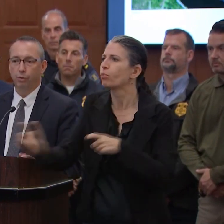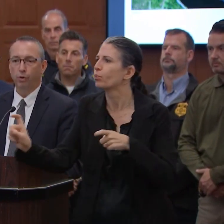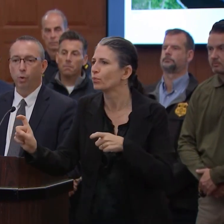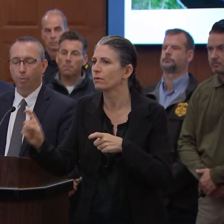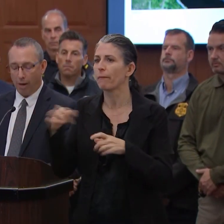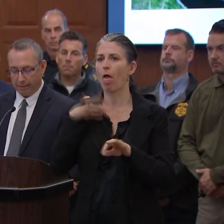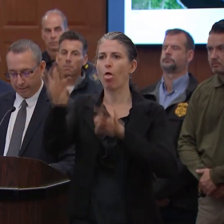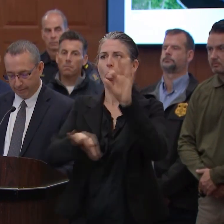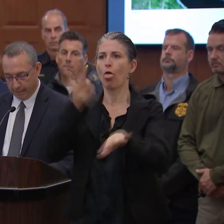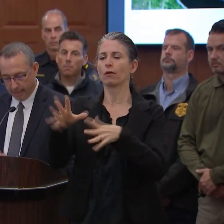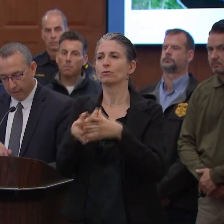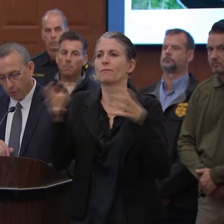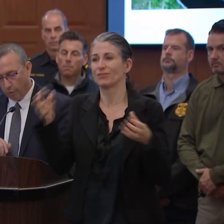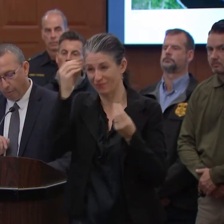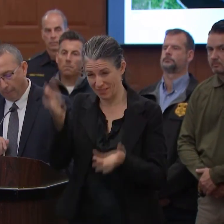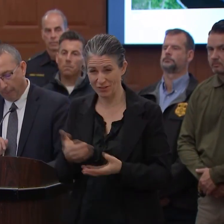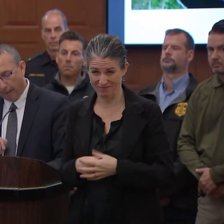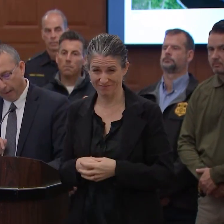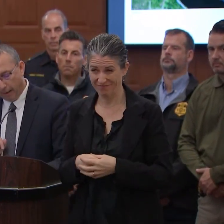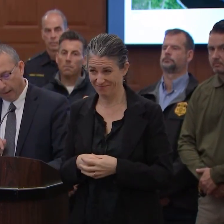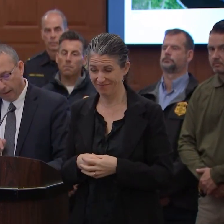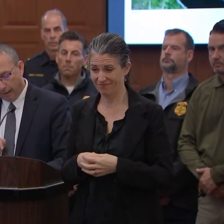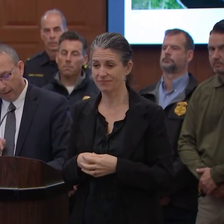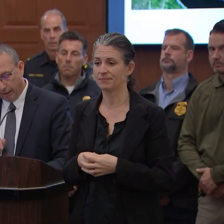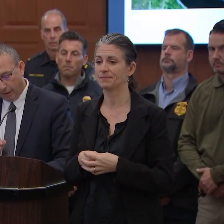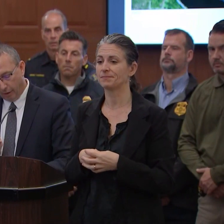trials and for the court process. So